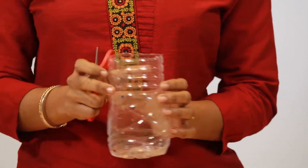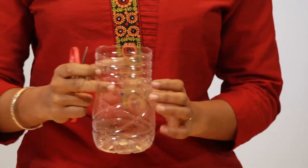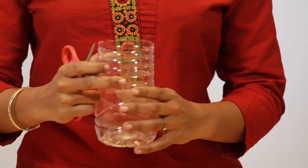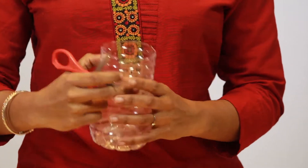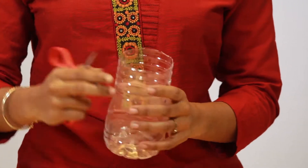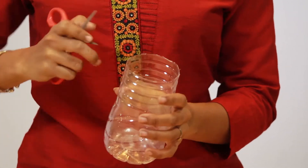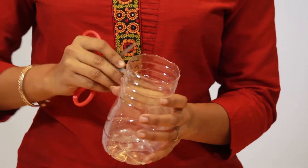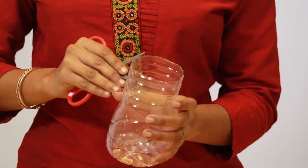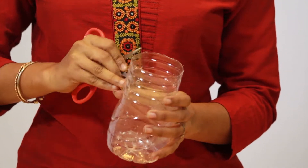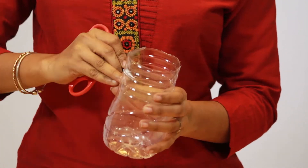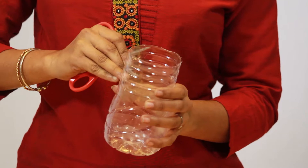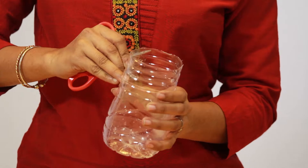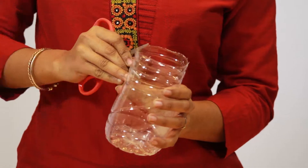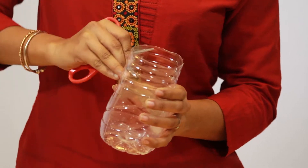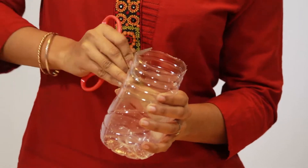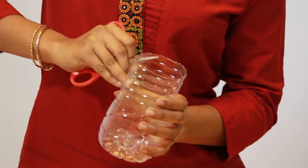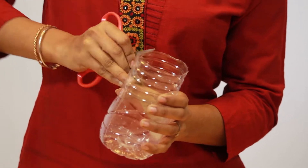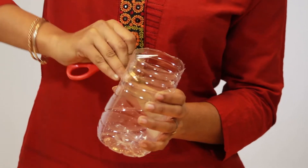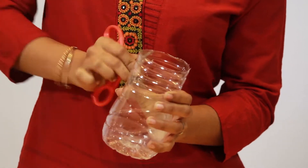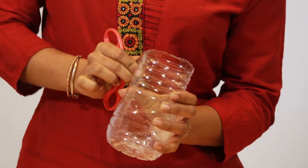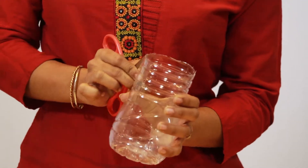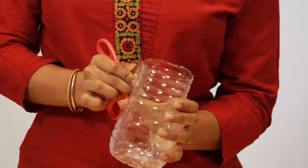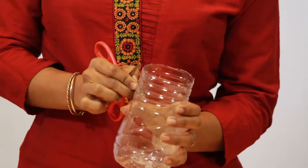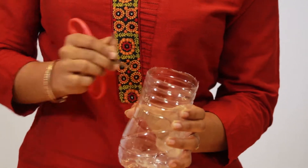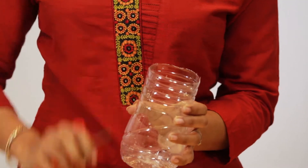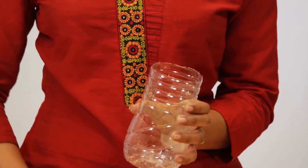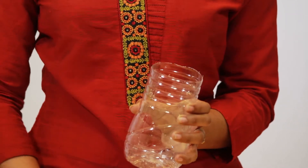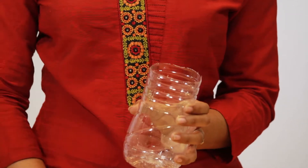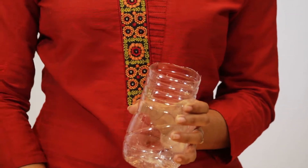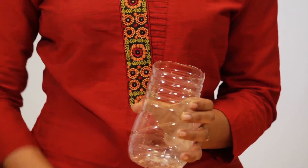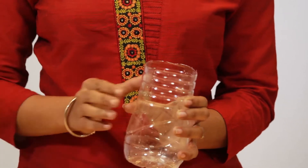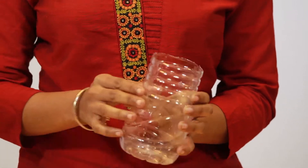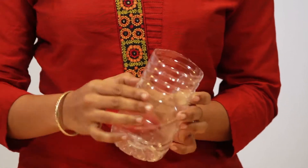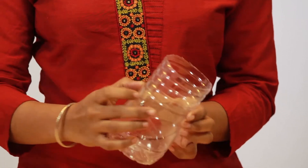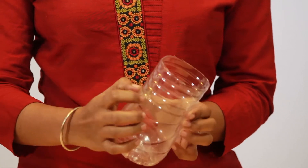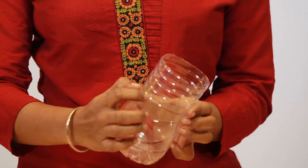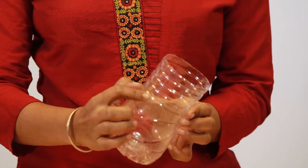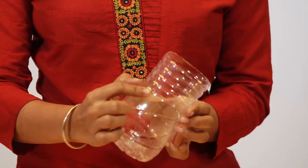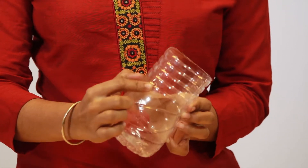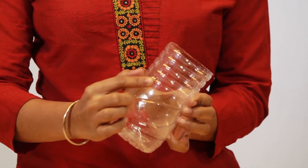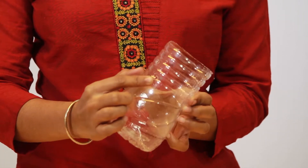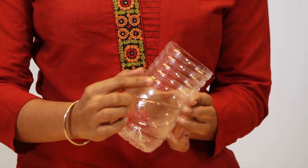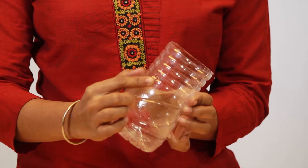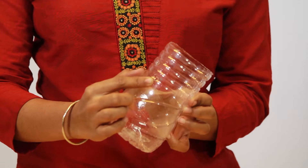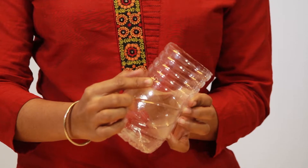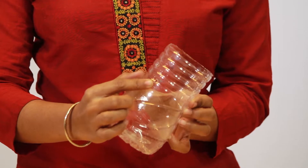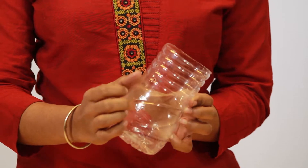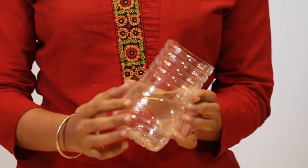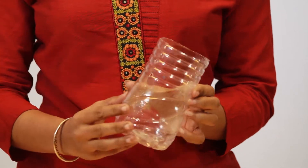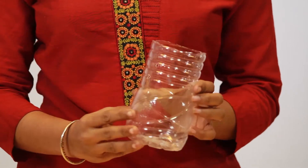one more we